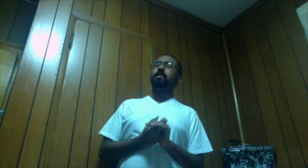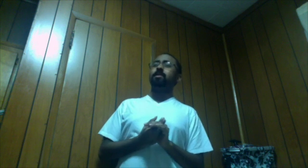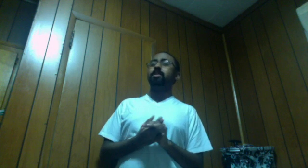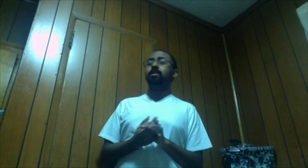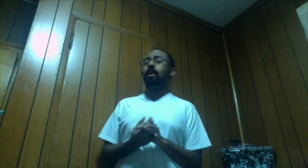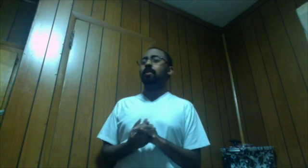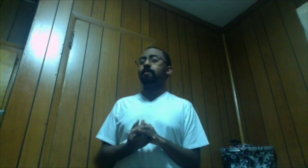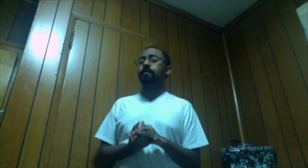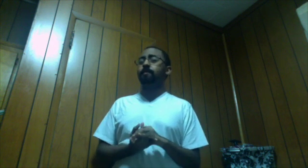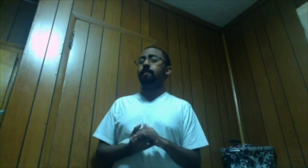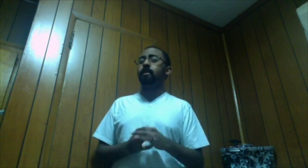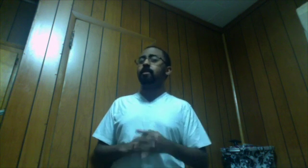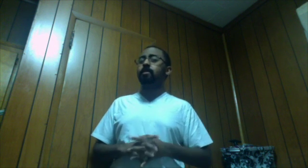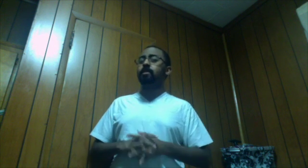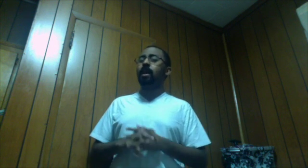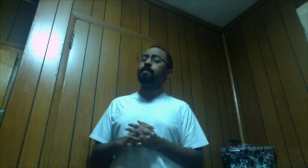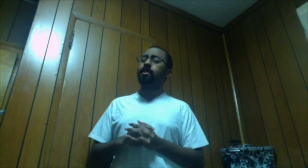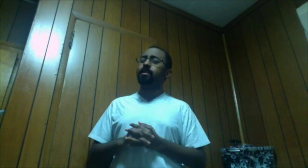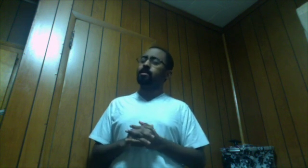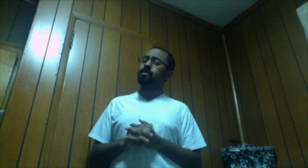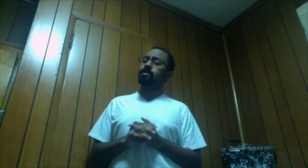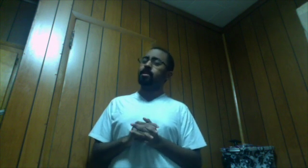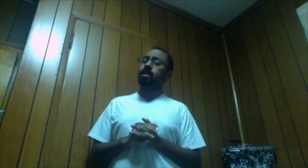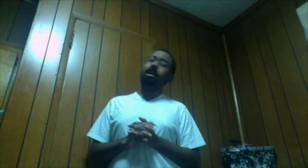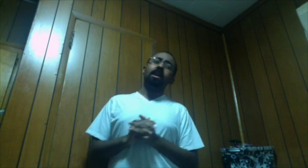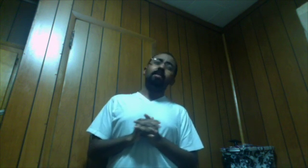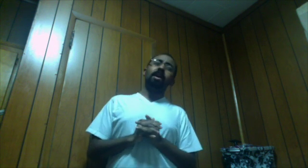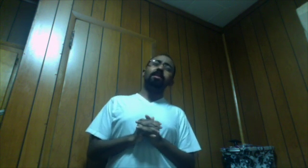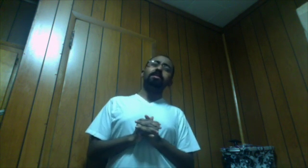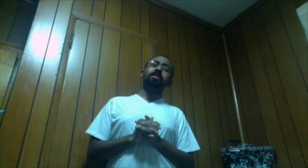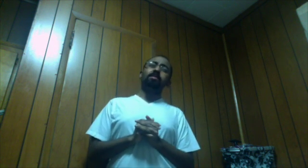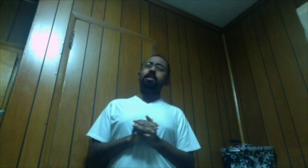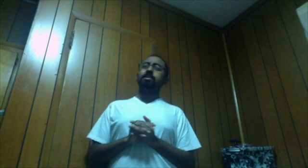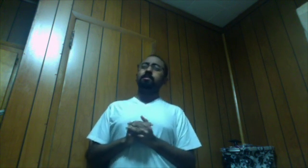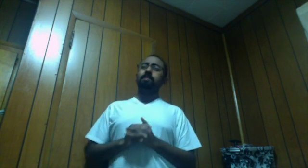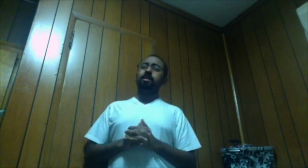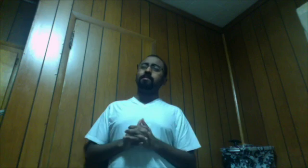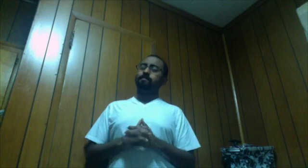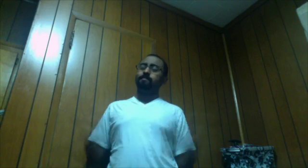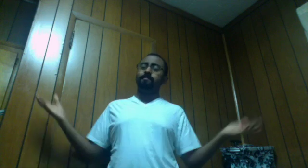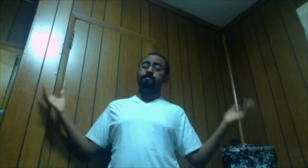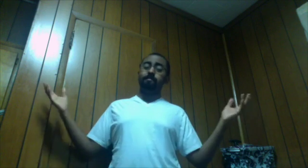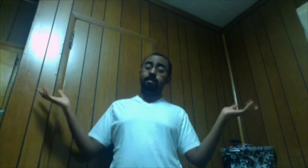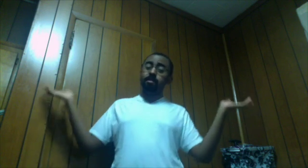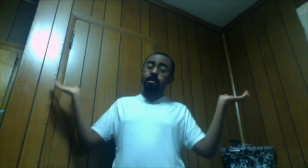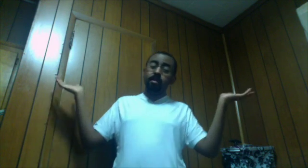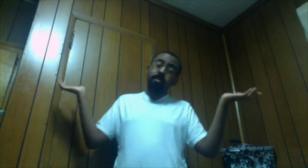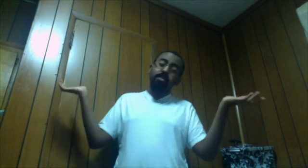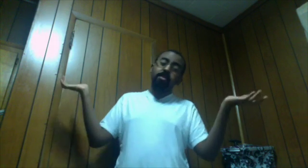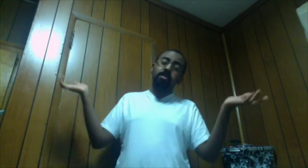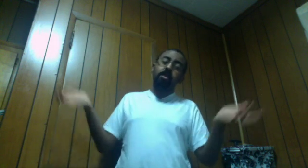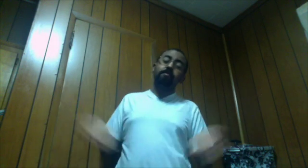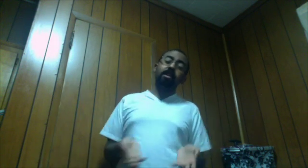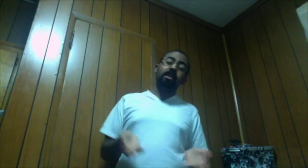witches? How the fuck is this happening in the school? And why does no one else know about it? It's an interesting story, but it